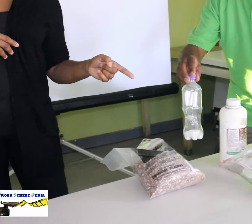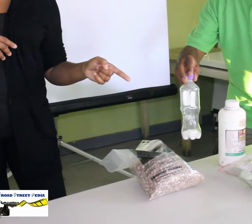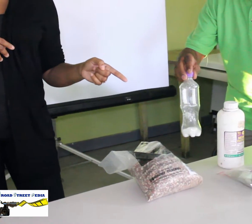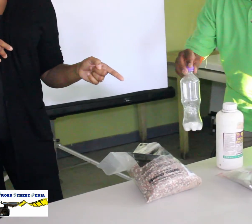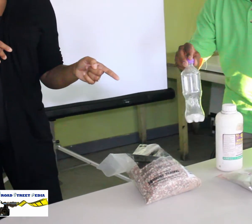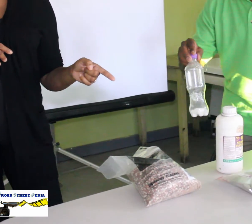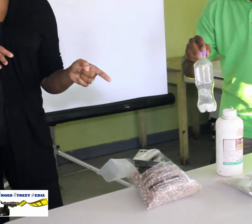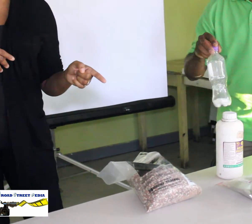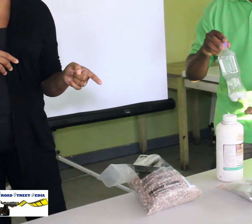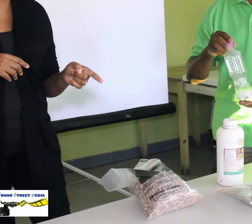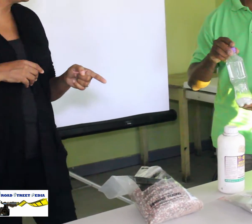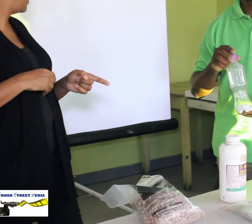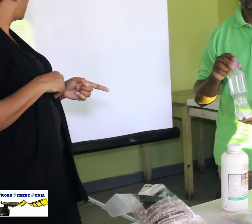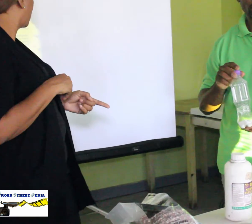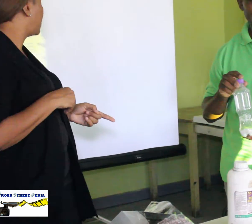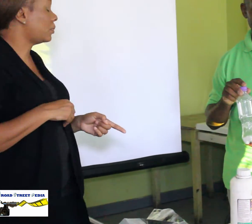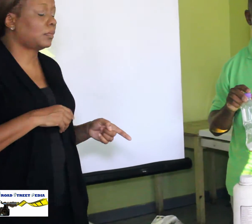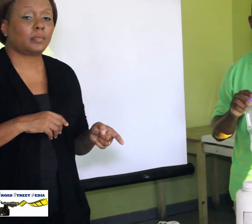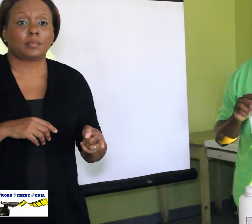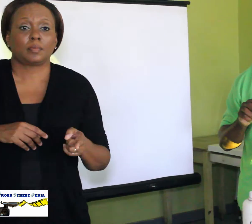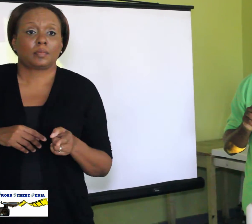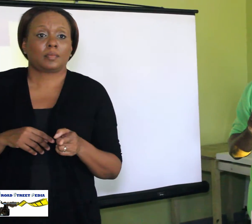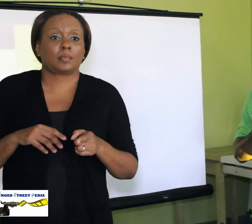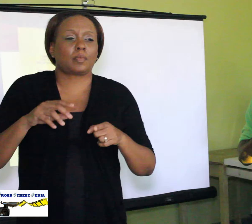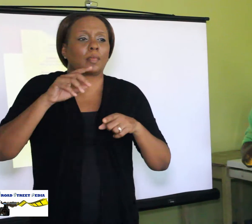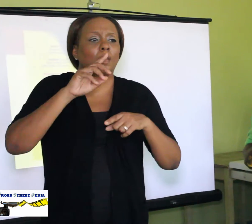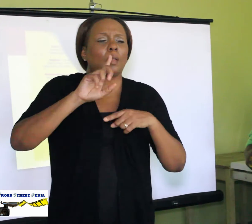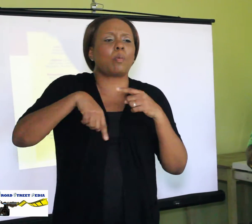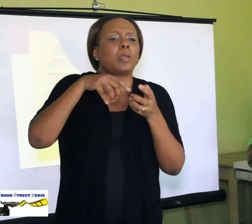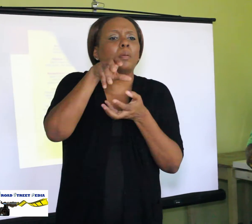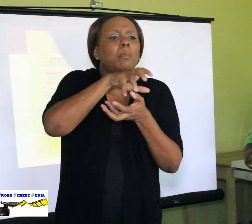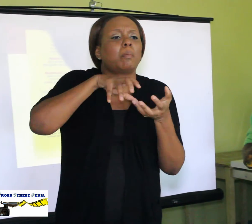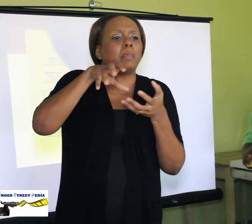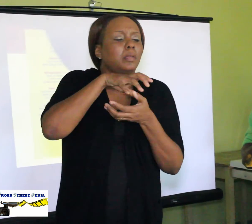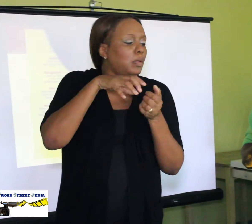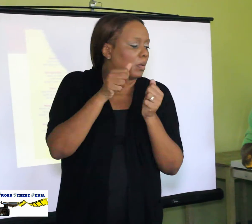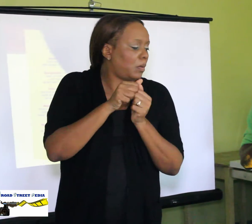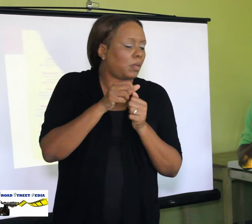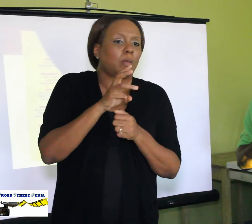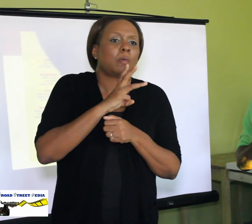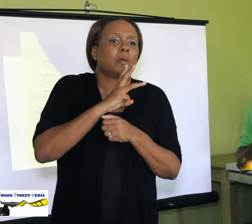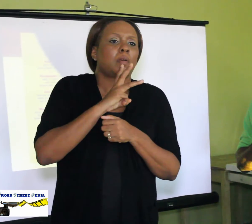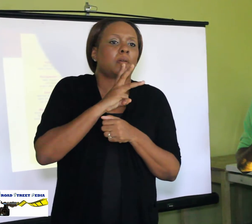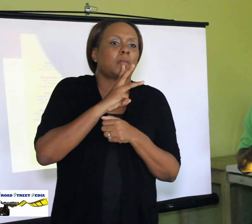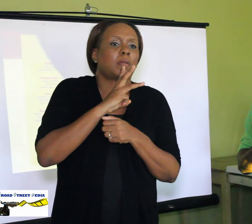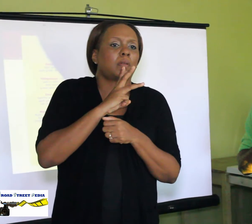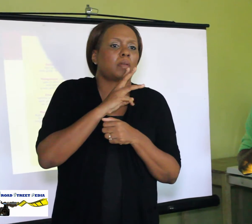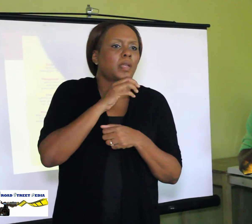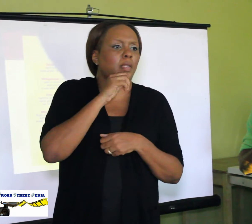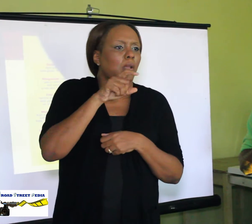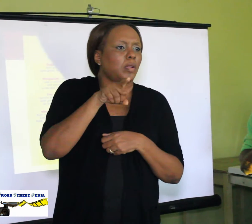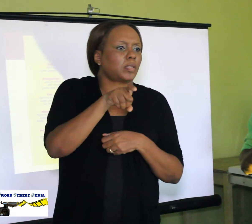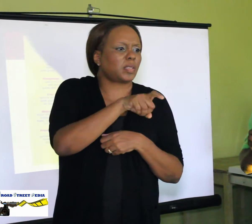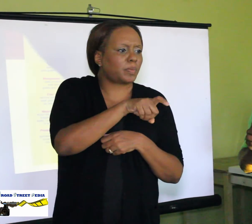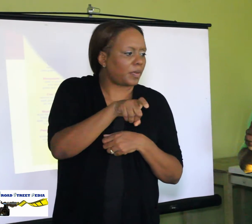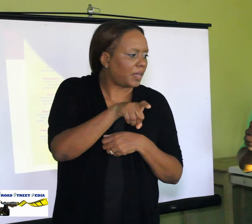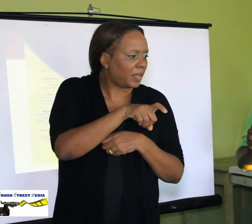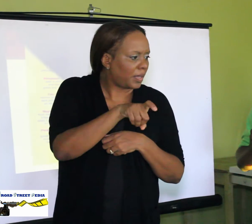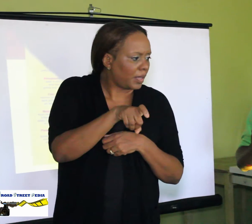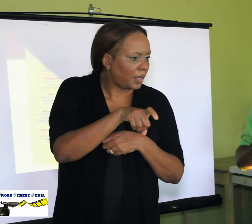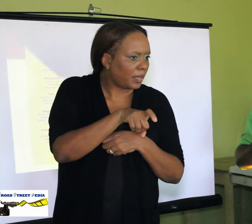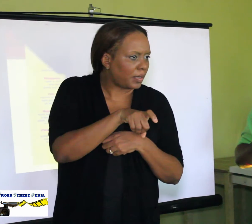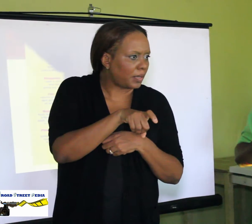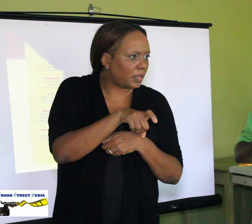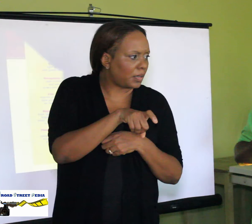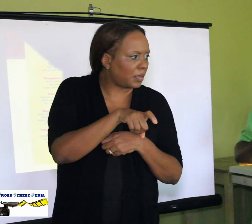feel like that. This, when you mix it in the water, we don't spray on the leaves, no? This goes on the